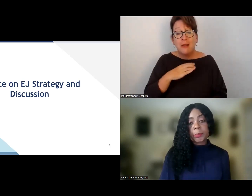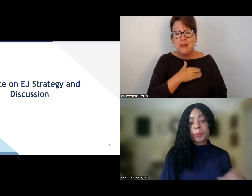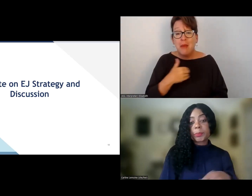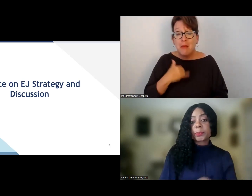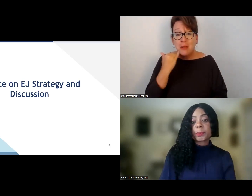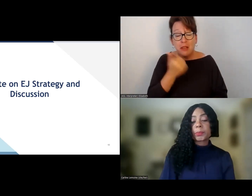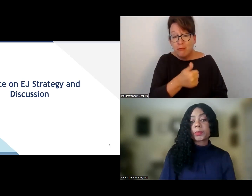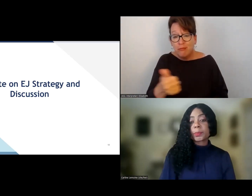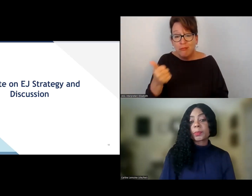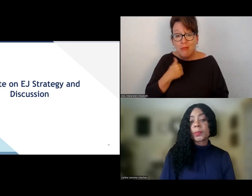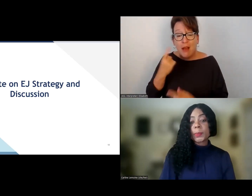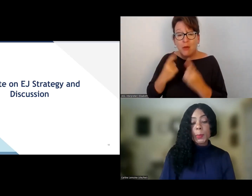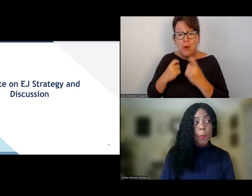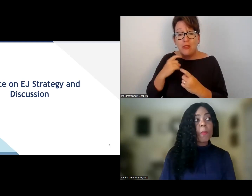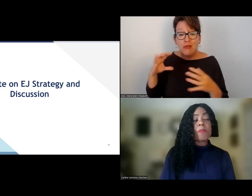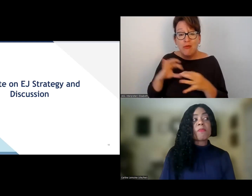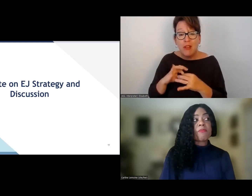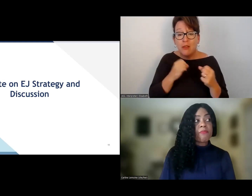have questions on the strategy